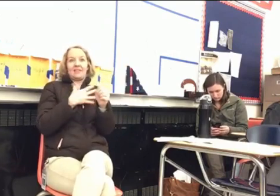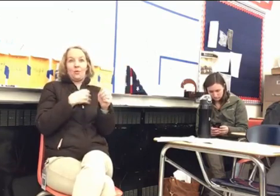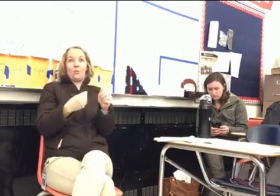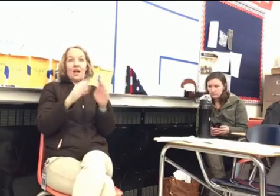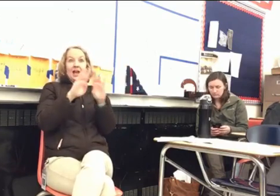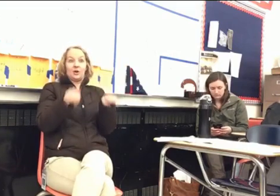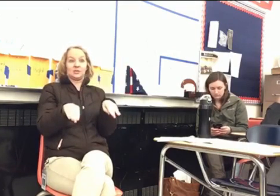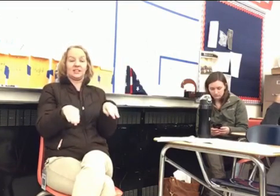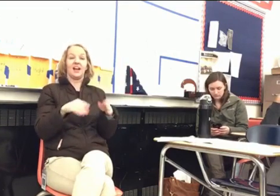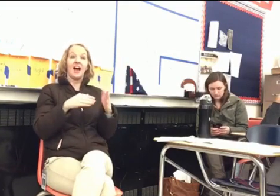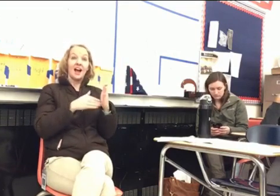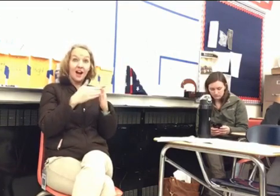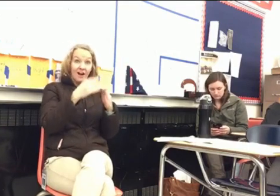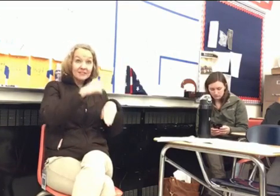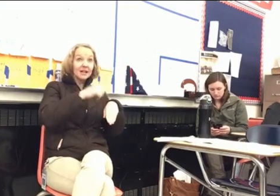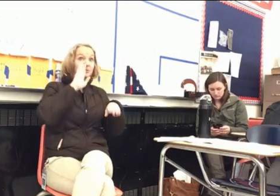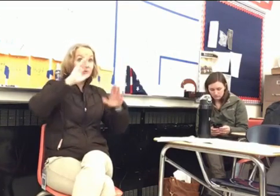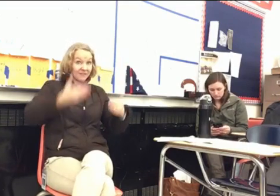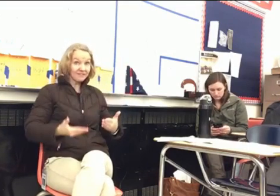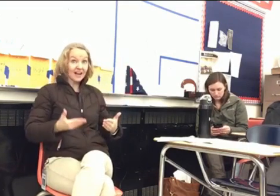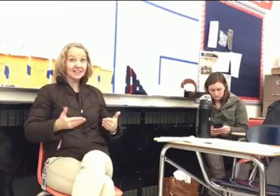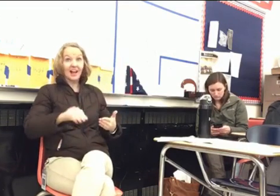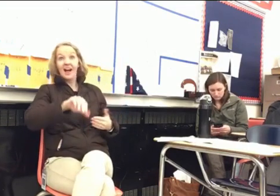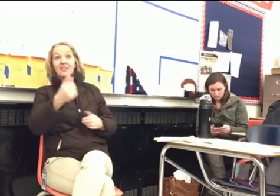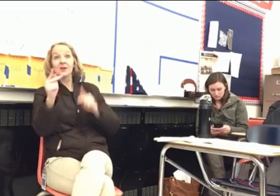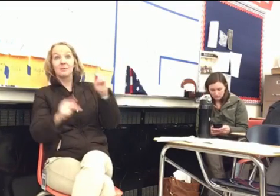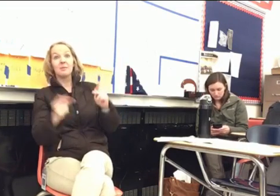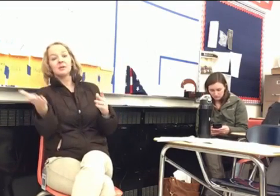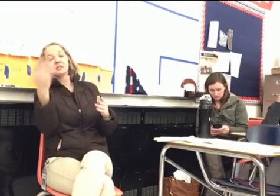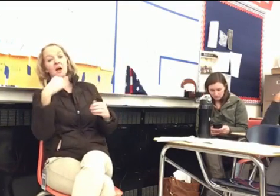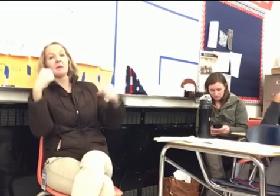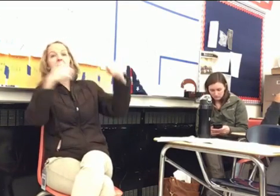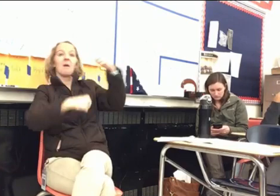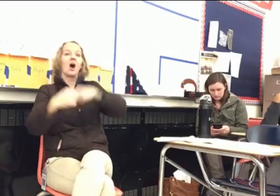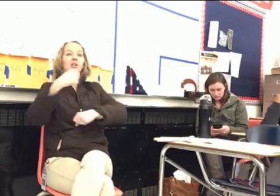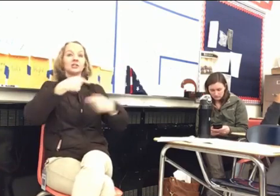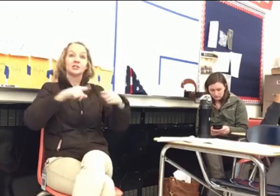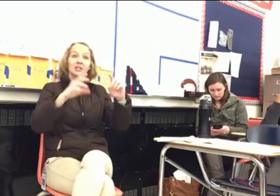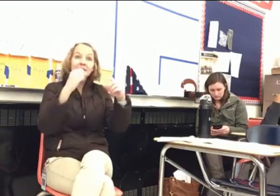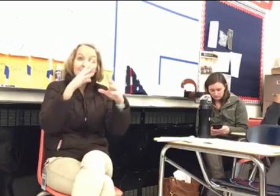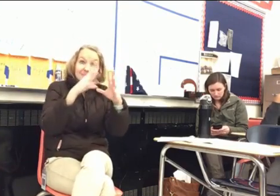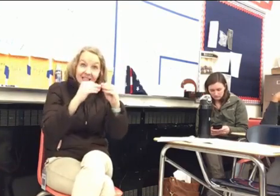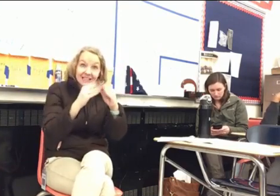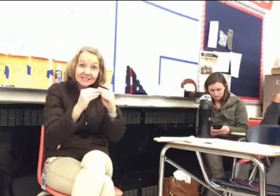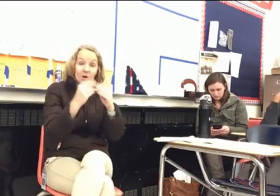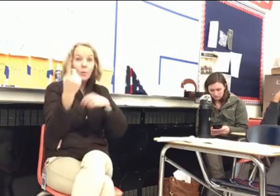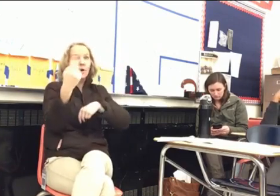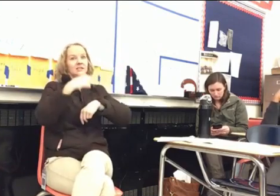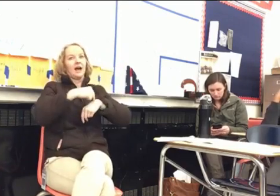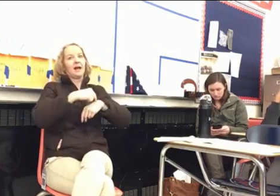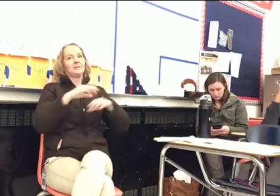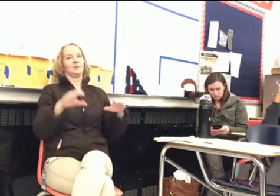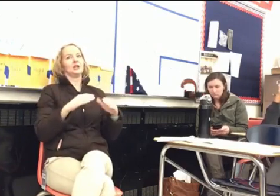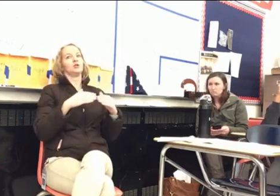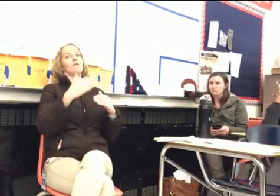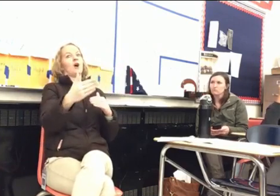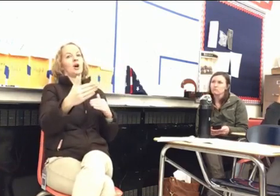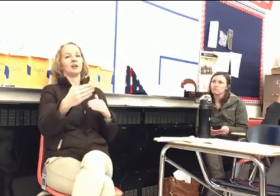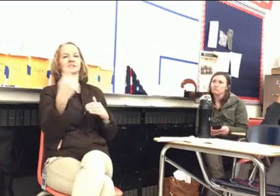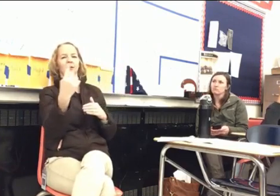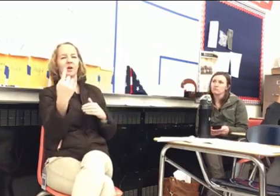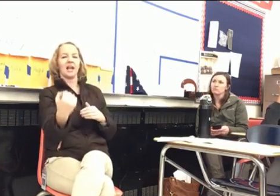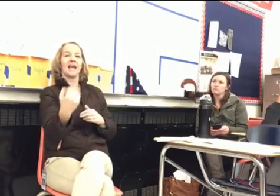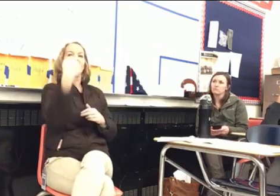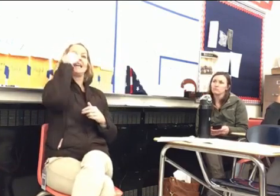he would actually invite diplomats and things like that to box him during their meetings. One time, unfortunately, this went a little too far. A diplomat hit him